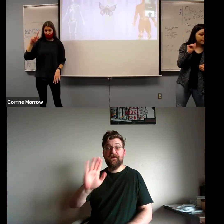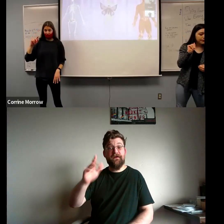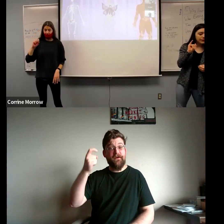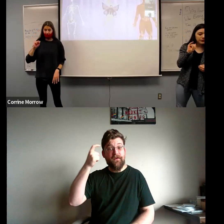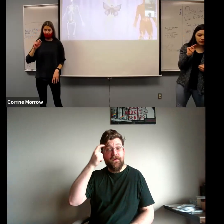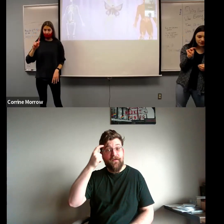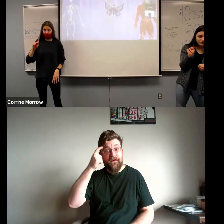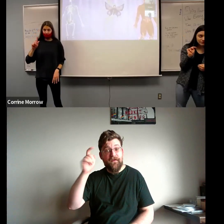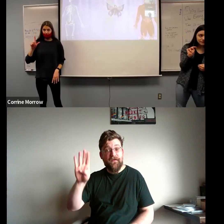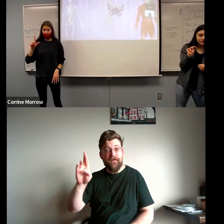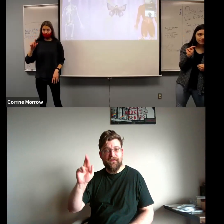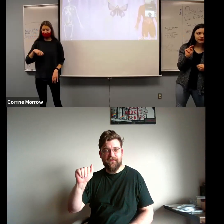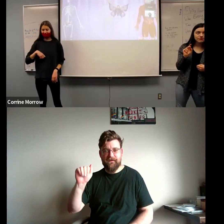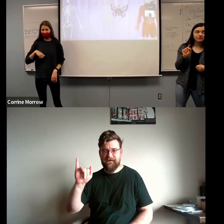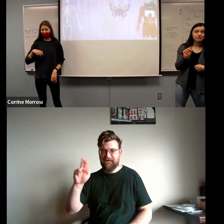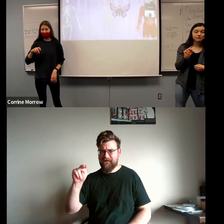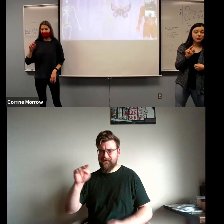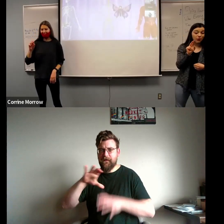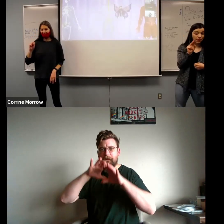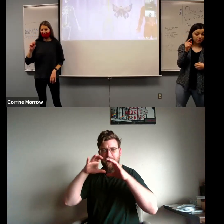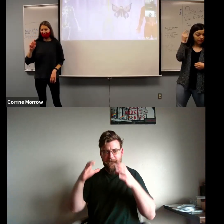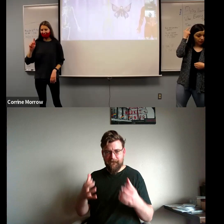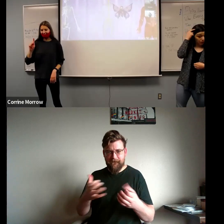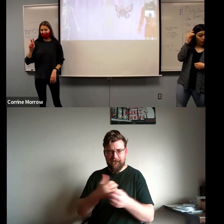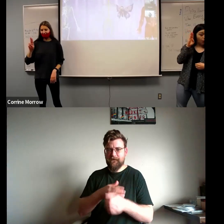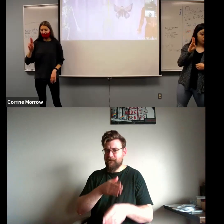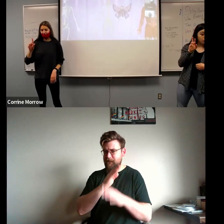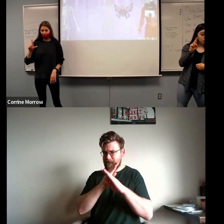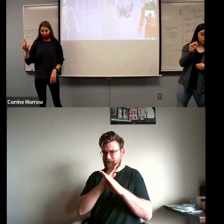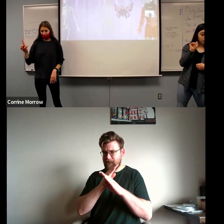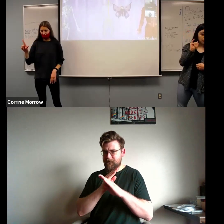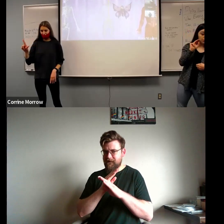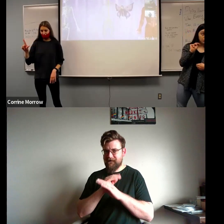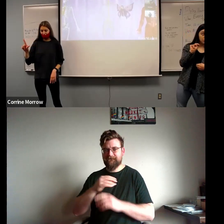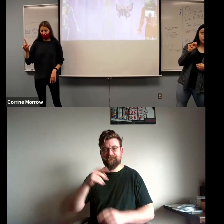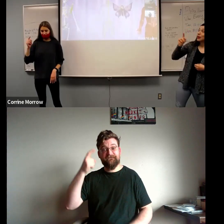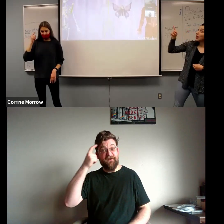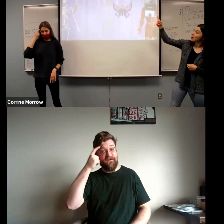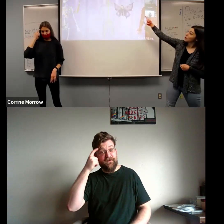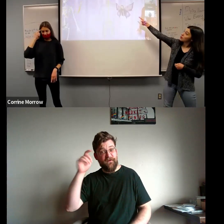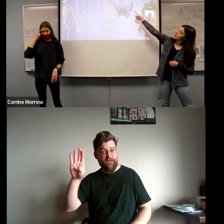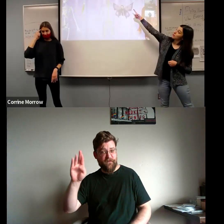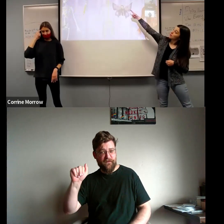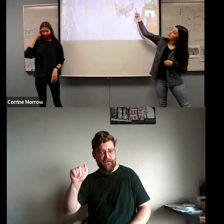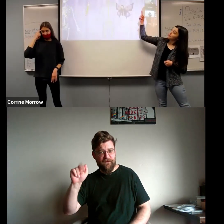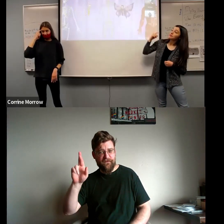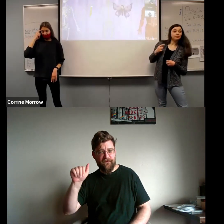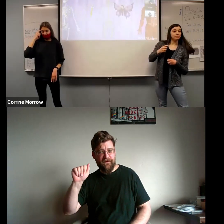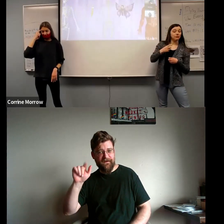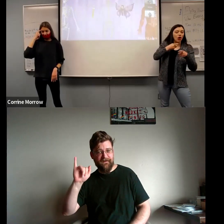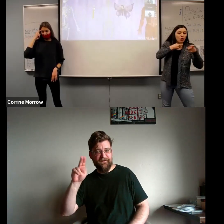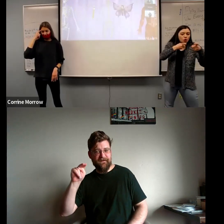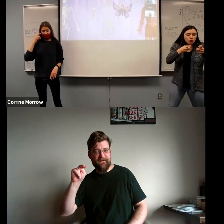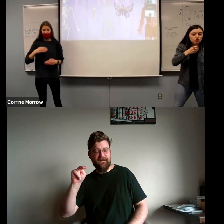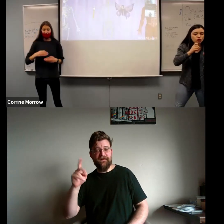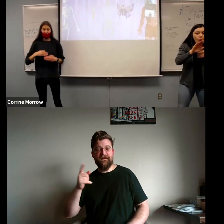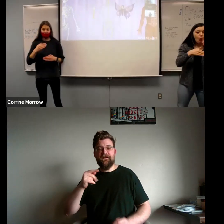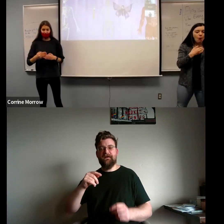Your brain is the control center for your entire body. It's part of the nervous system. Your nervous